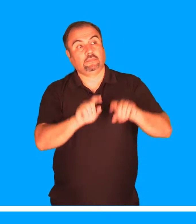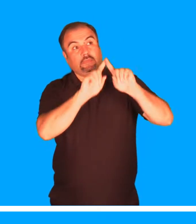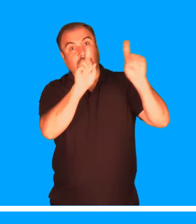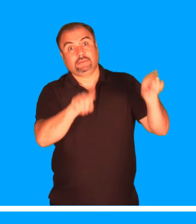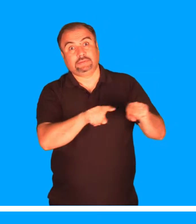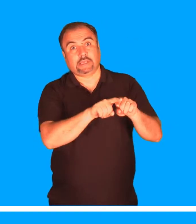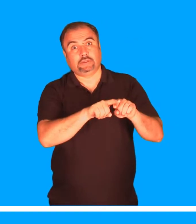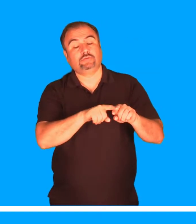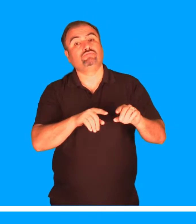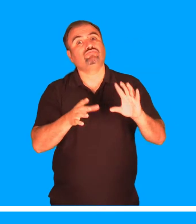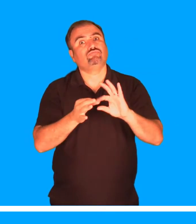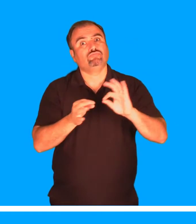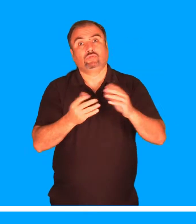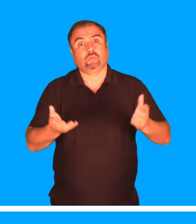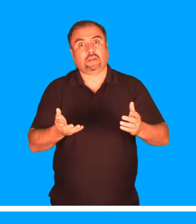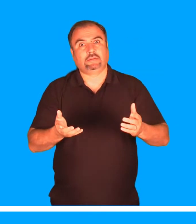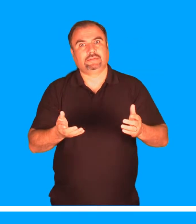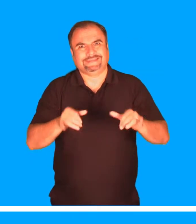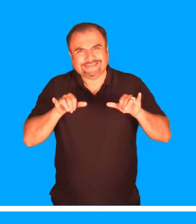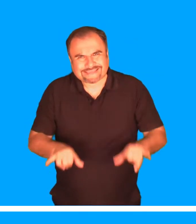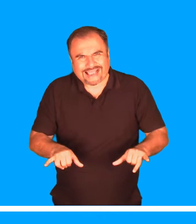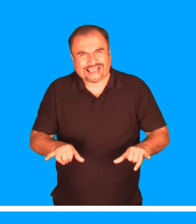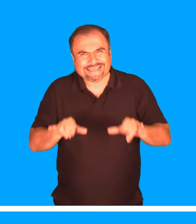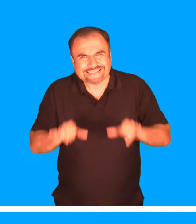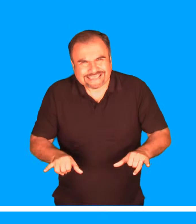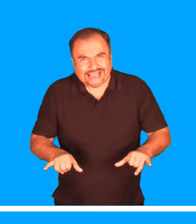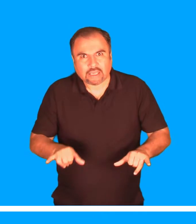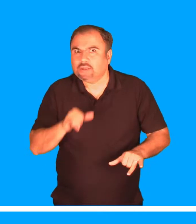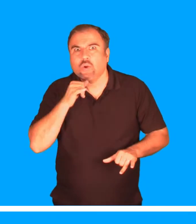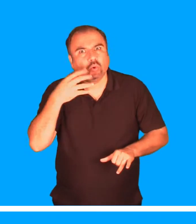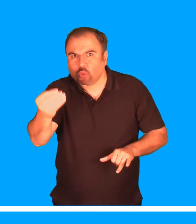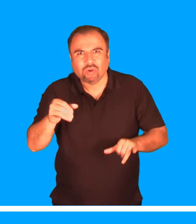Road signs give information. This one says stop.